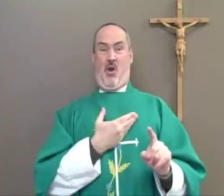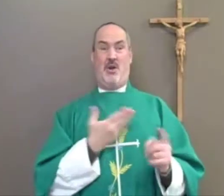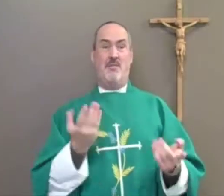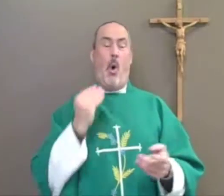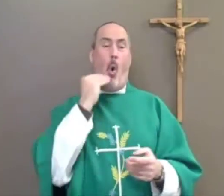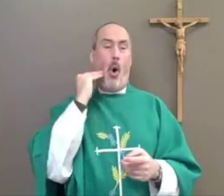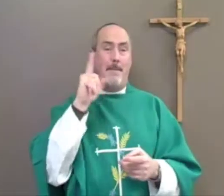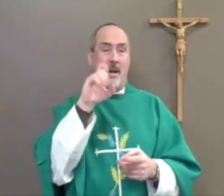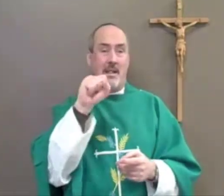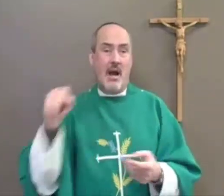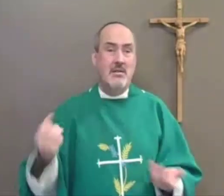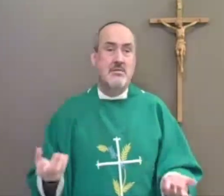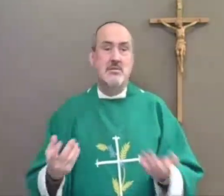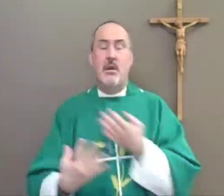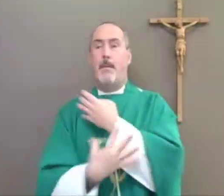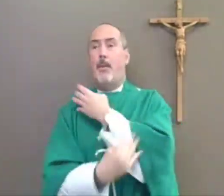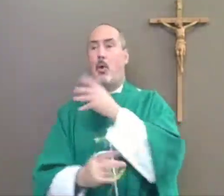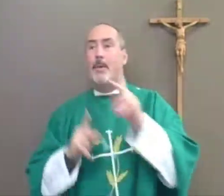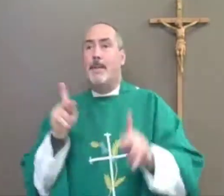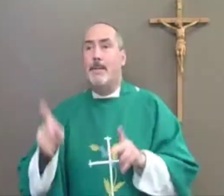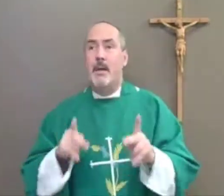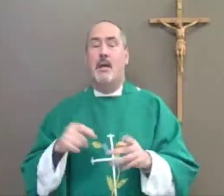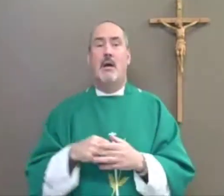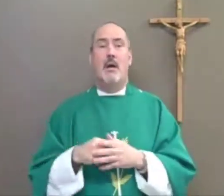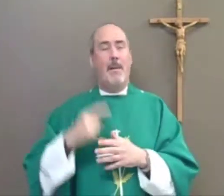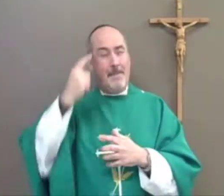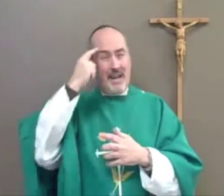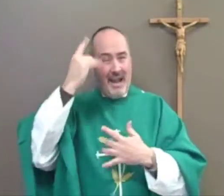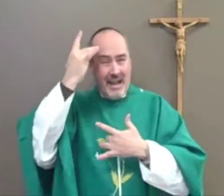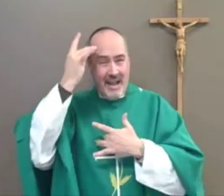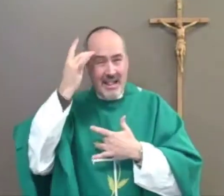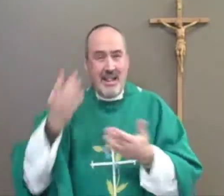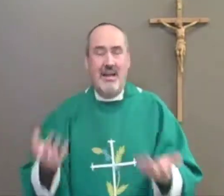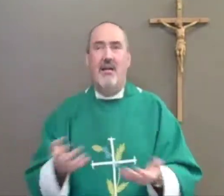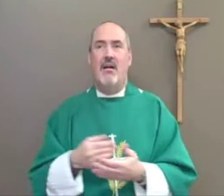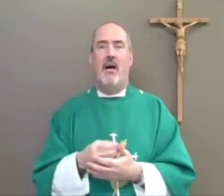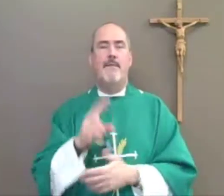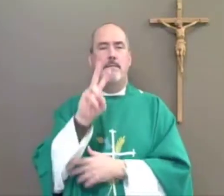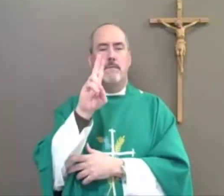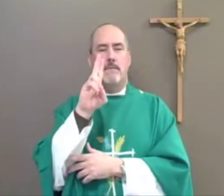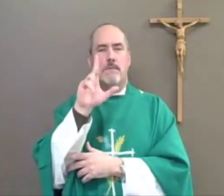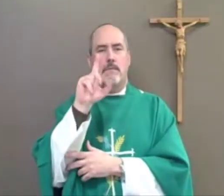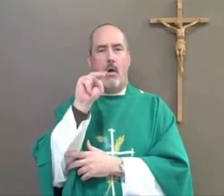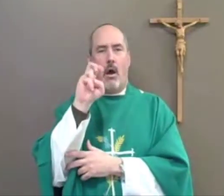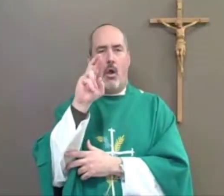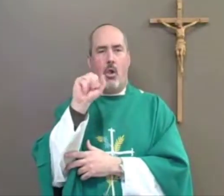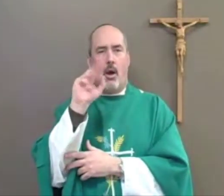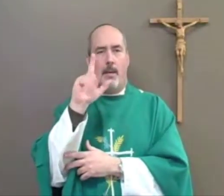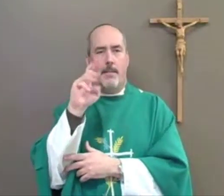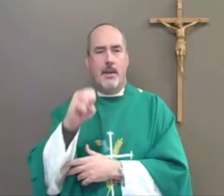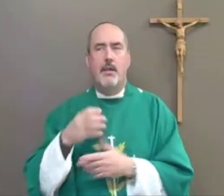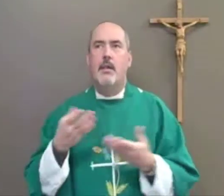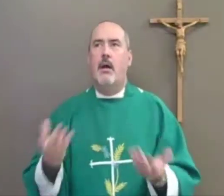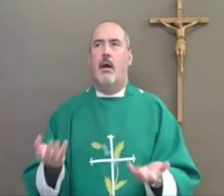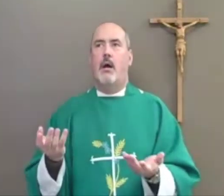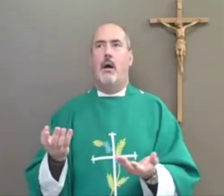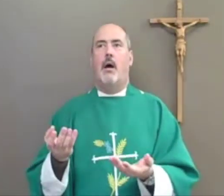today? It's our homeless. It's our poor people. It's our ill. It's people that are vulnerable